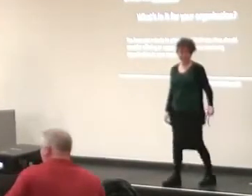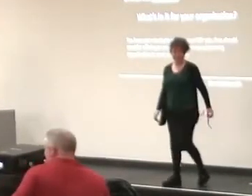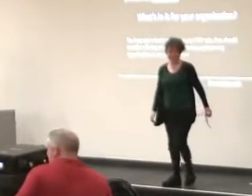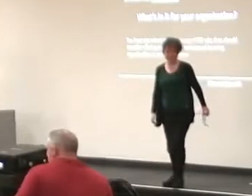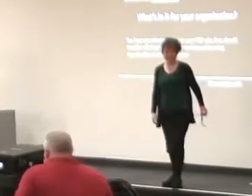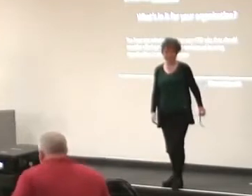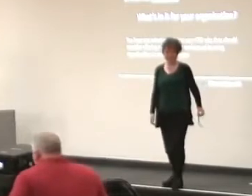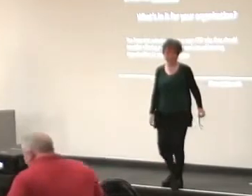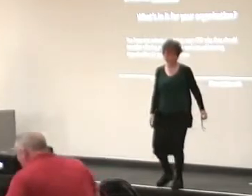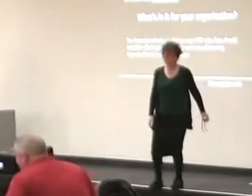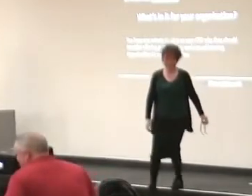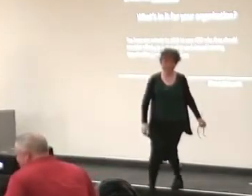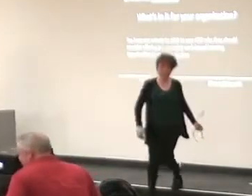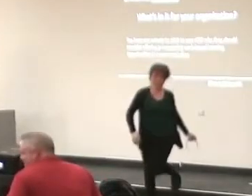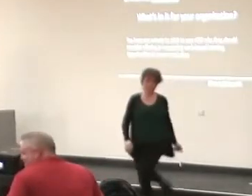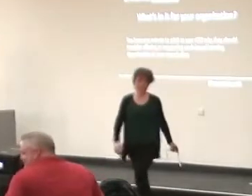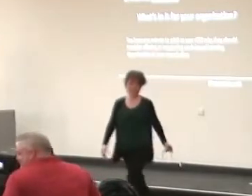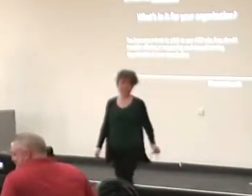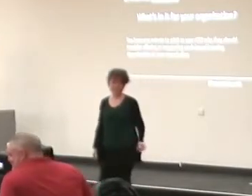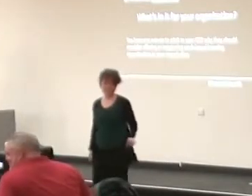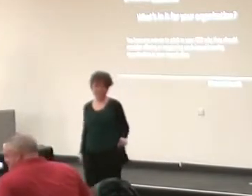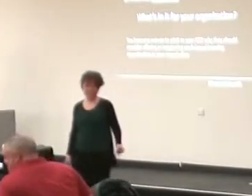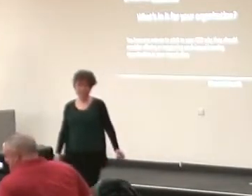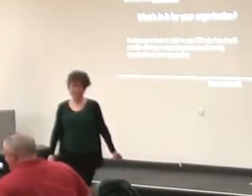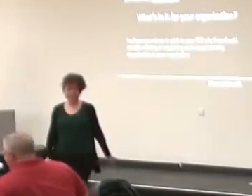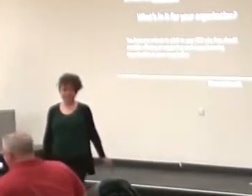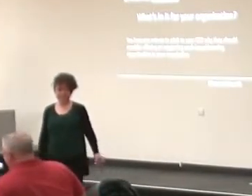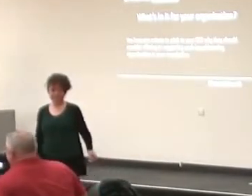So we thank you for your for all of the work that you've been doing.